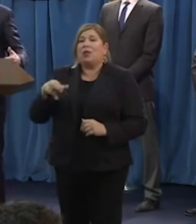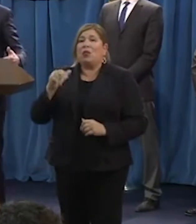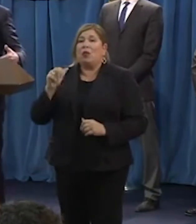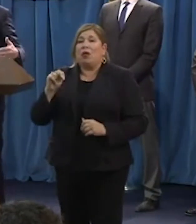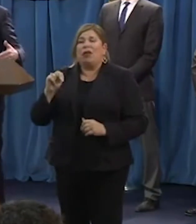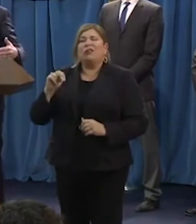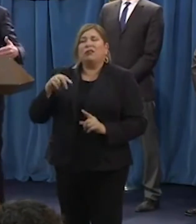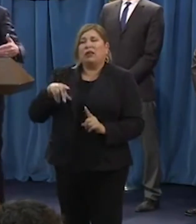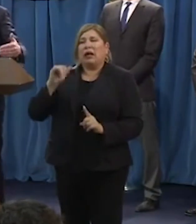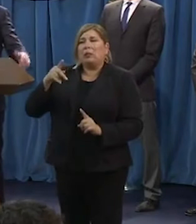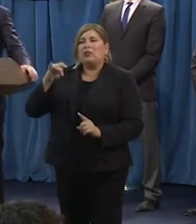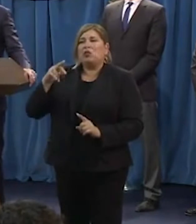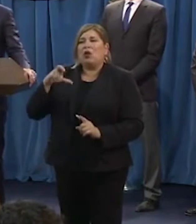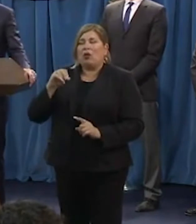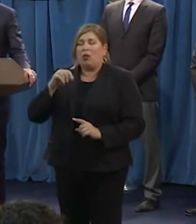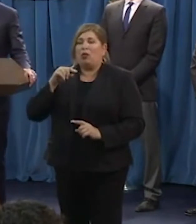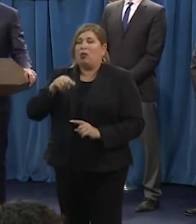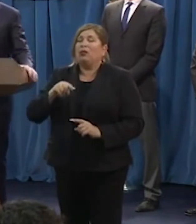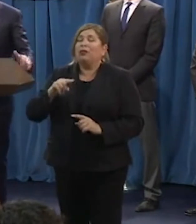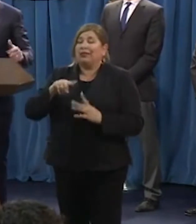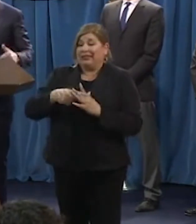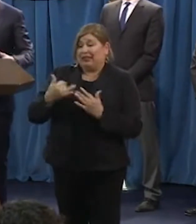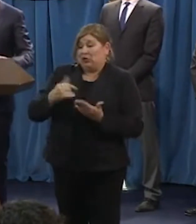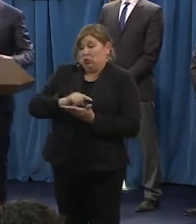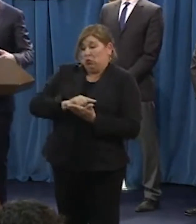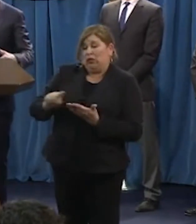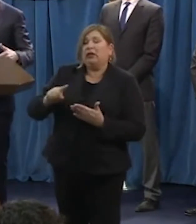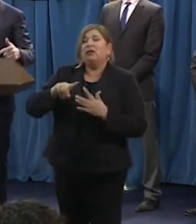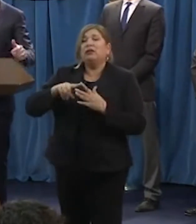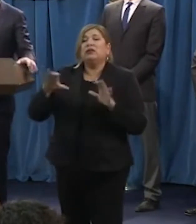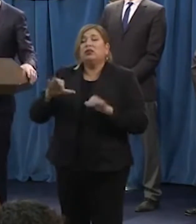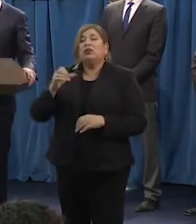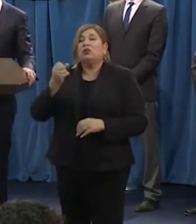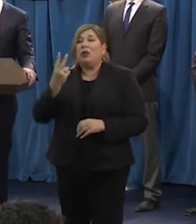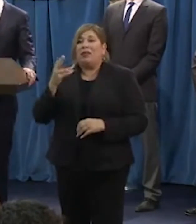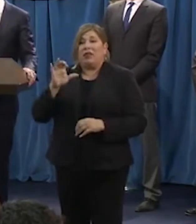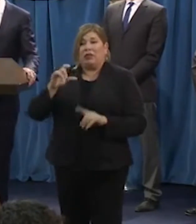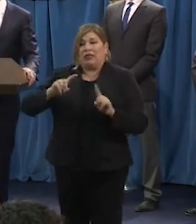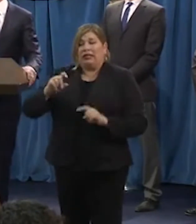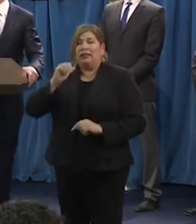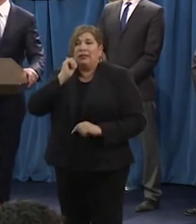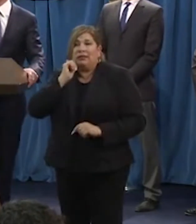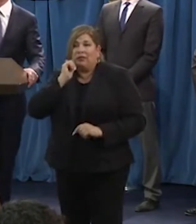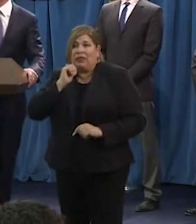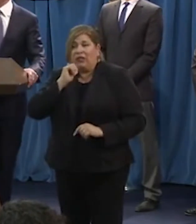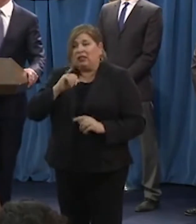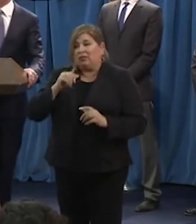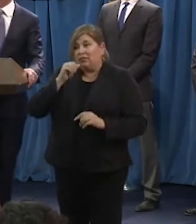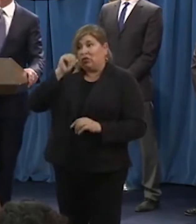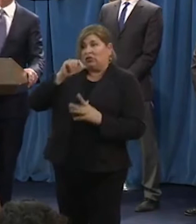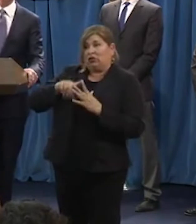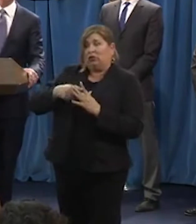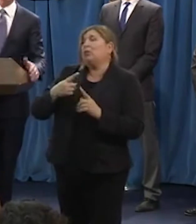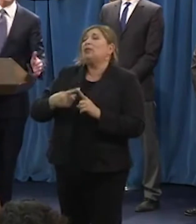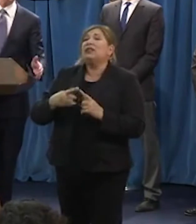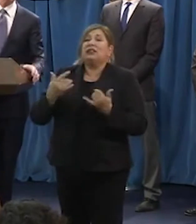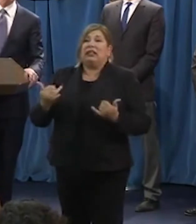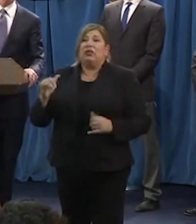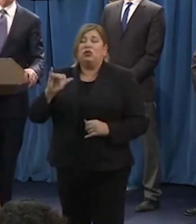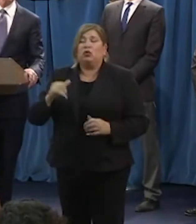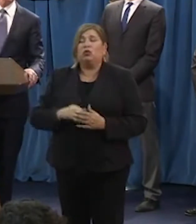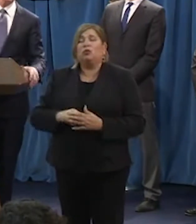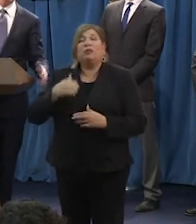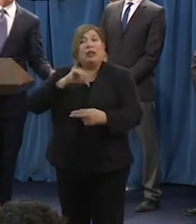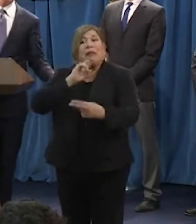conducting 1,200 tests a day, yesterday and the day before. As I mentioned 48 hours